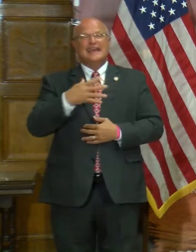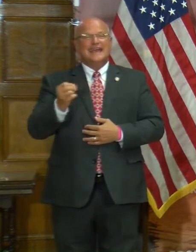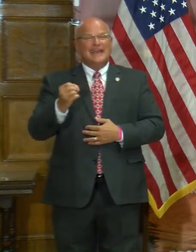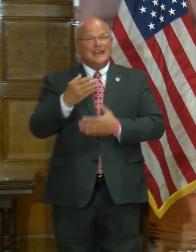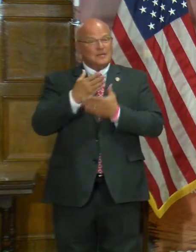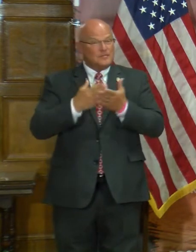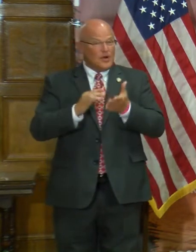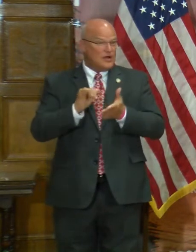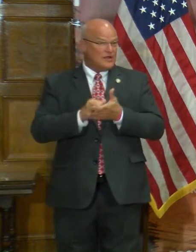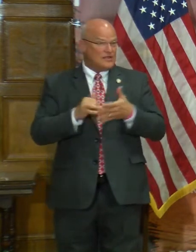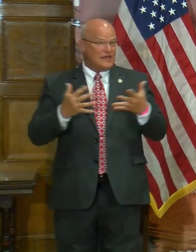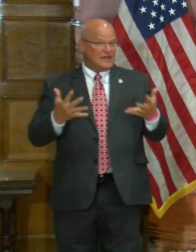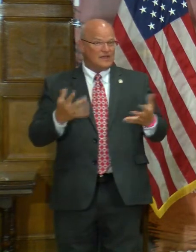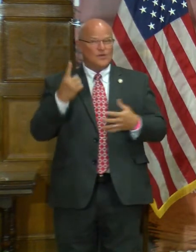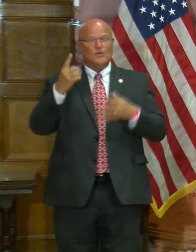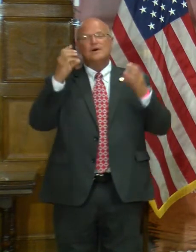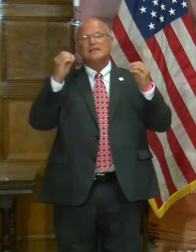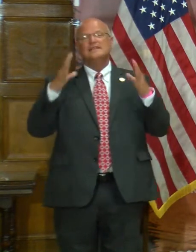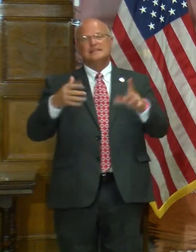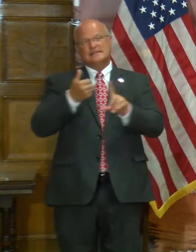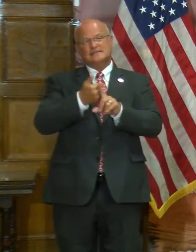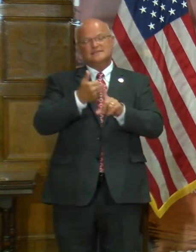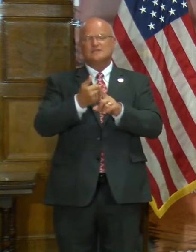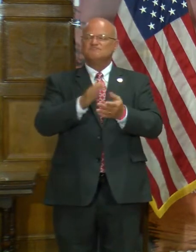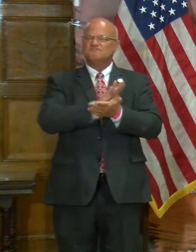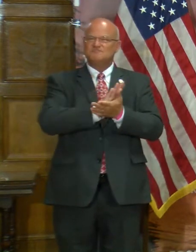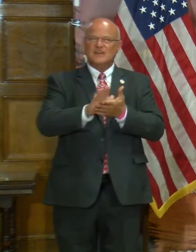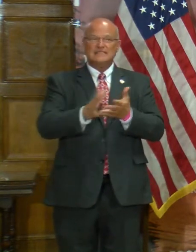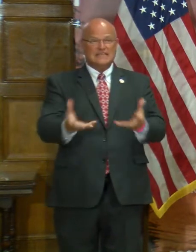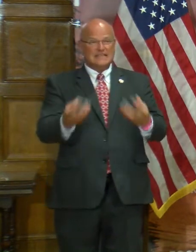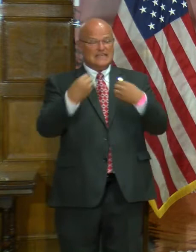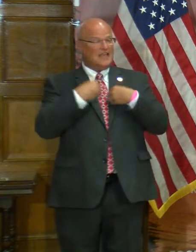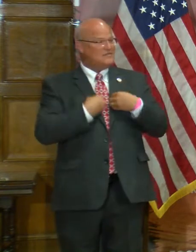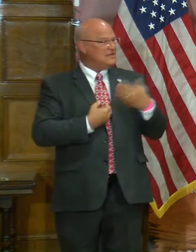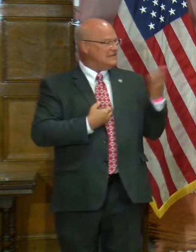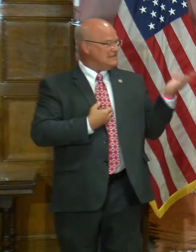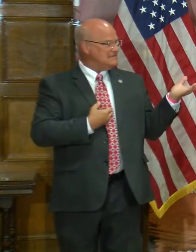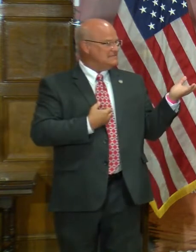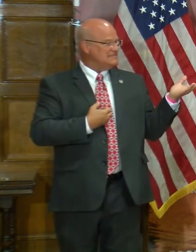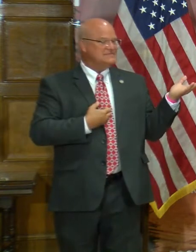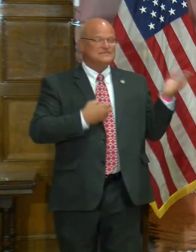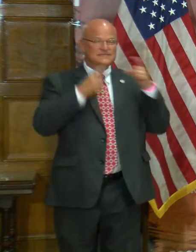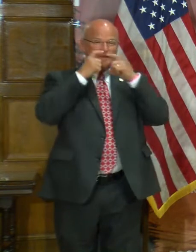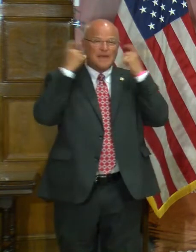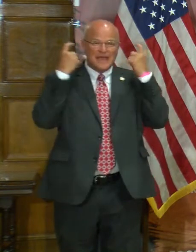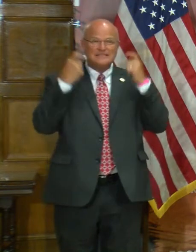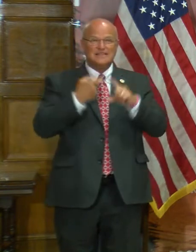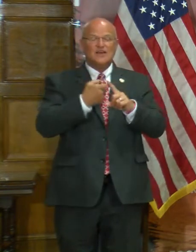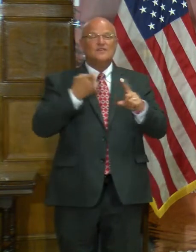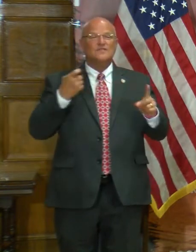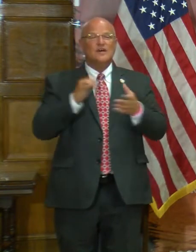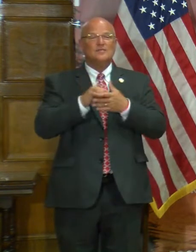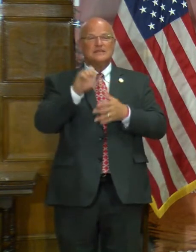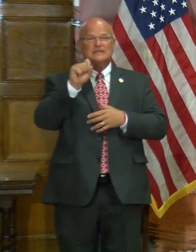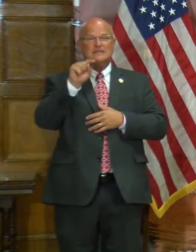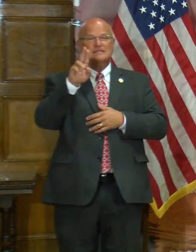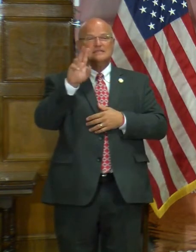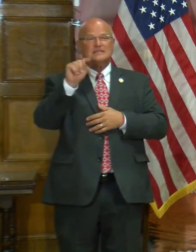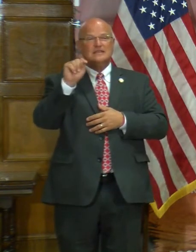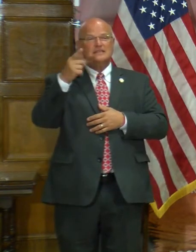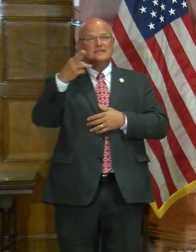And part of that, one of the teachers was very nice and gave me the mask I'm wearing today from the